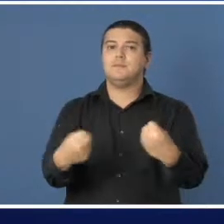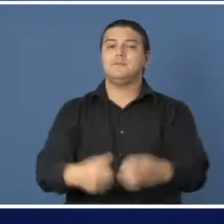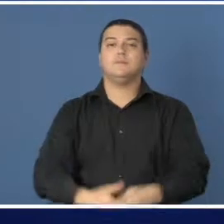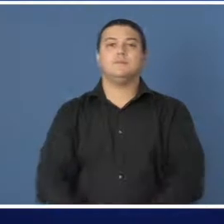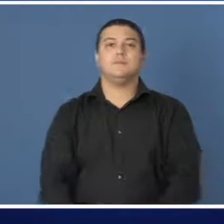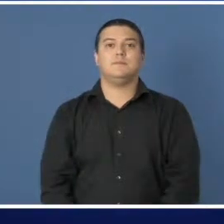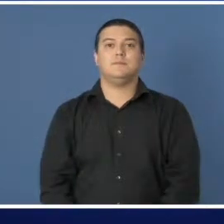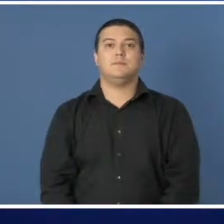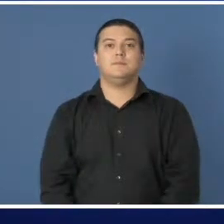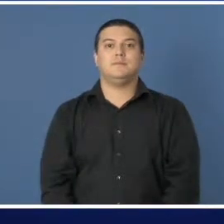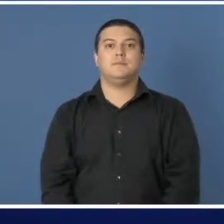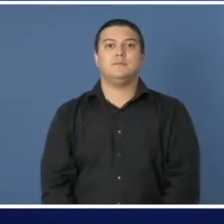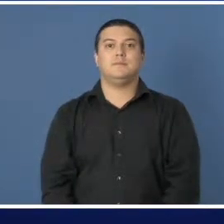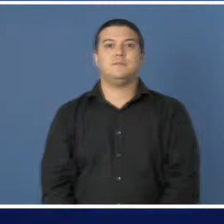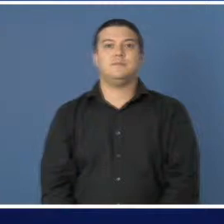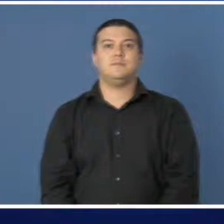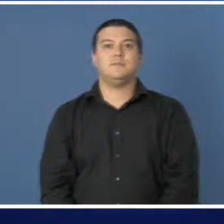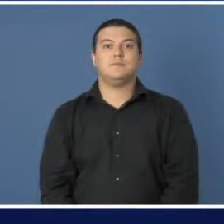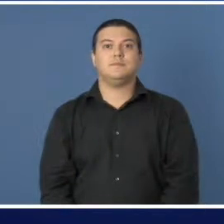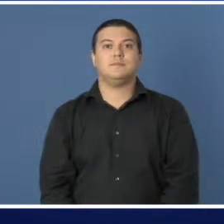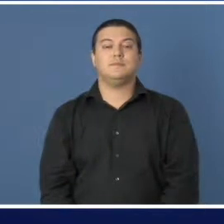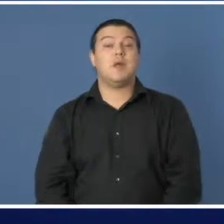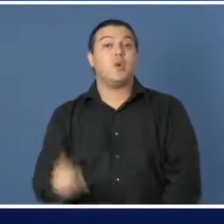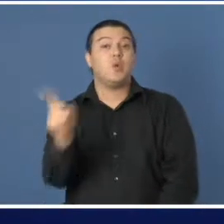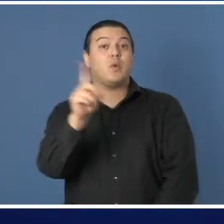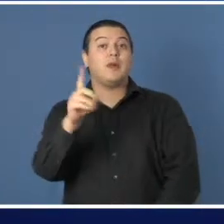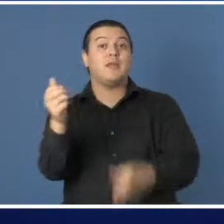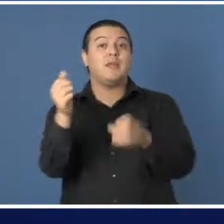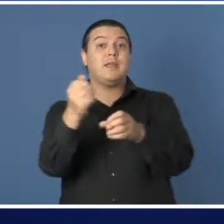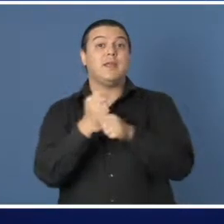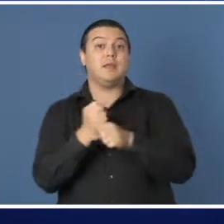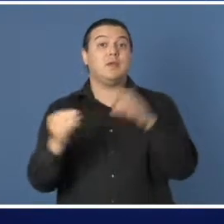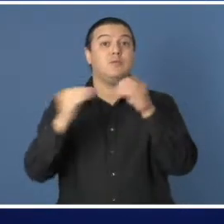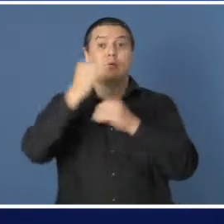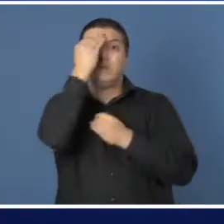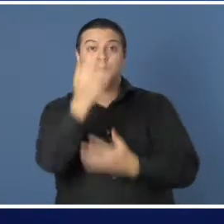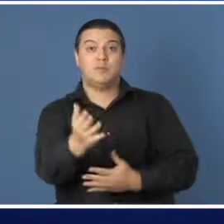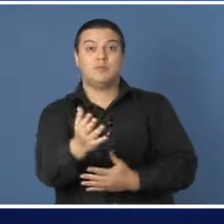diet Where to get more information